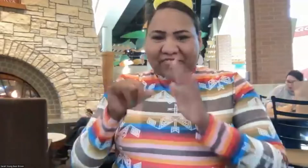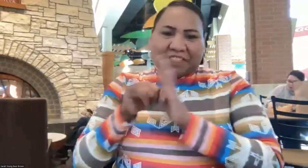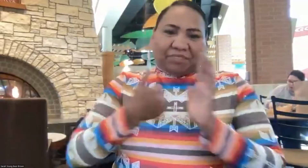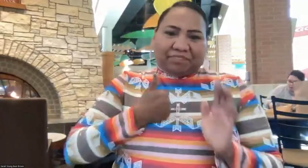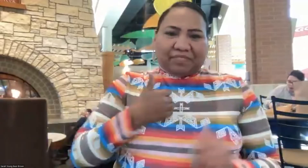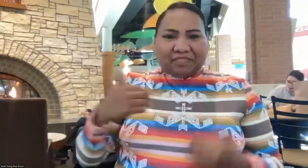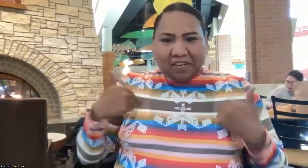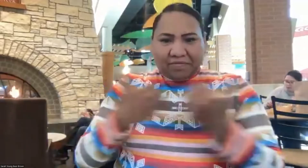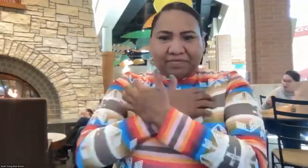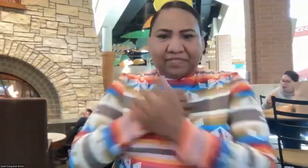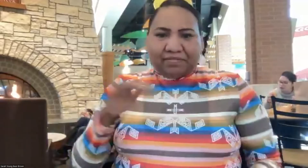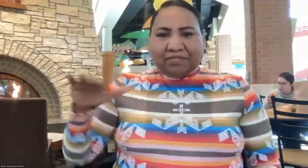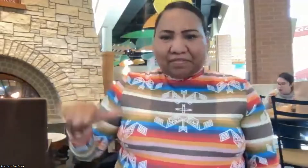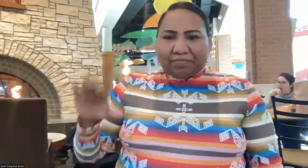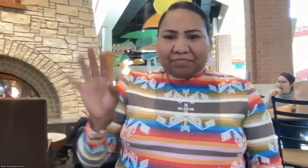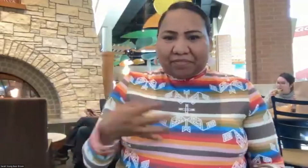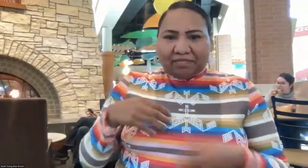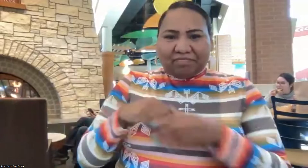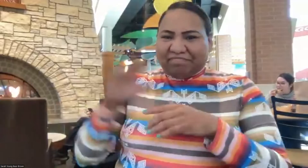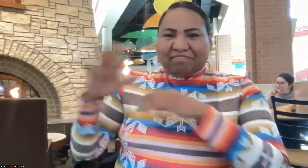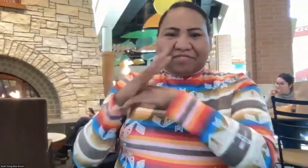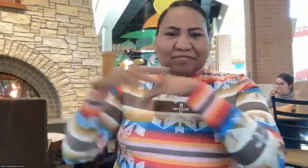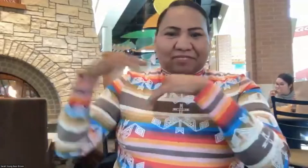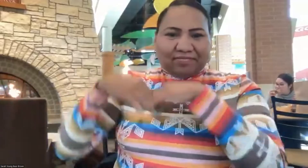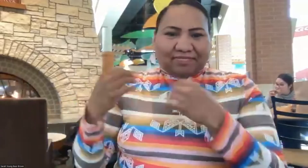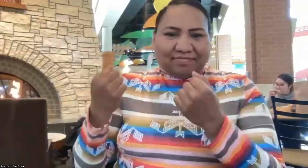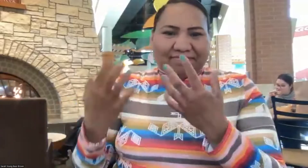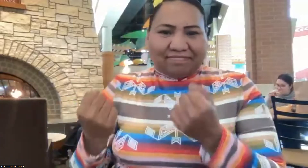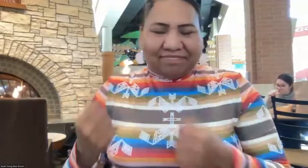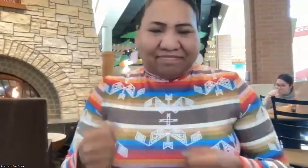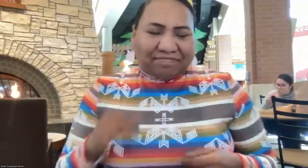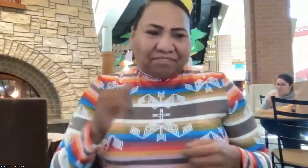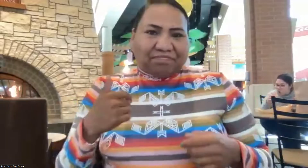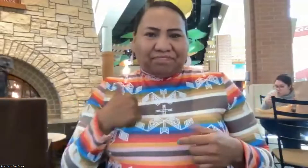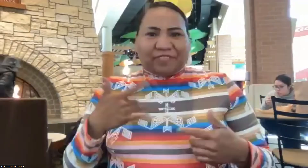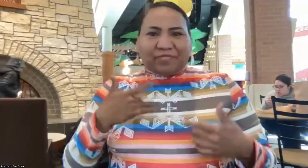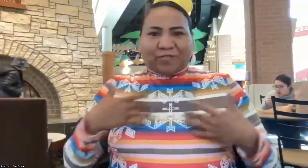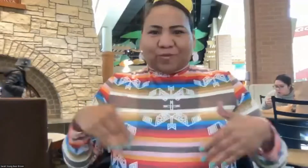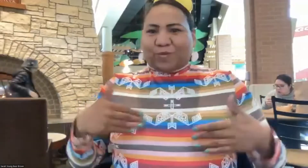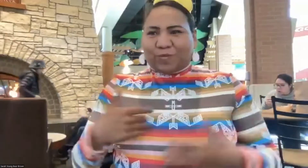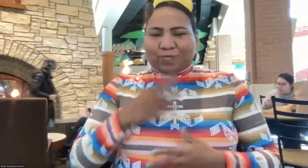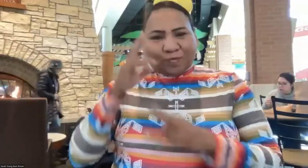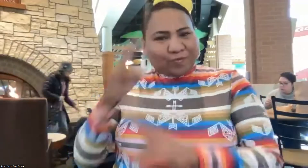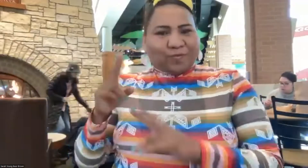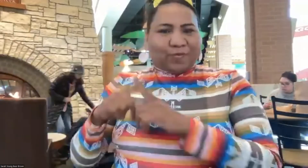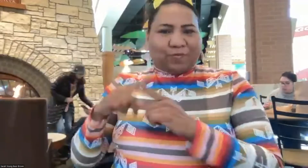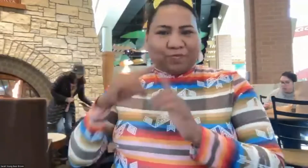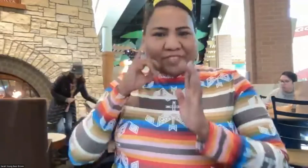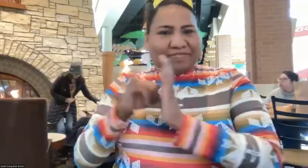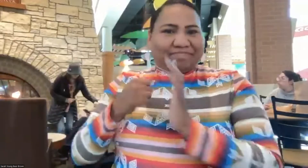bear. So that is how I'm recognized in my community and the community at large. And I wanted to bring that today to you